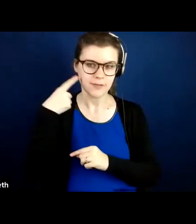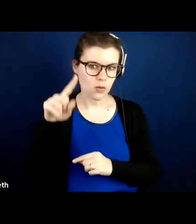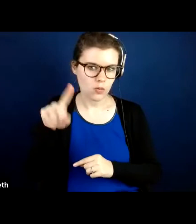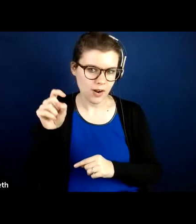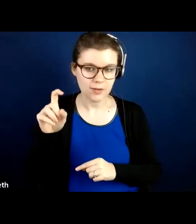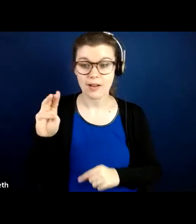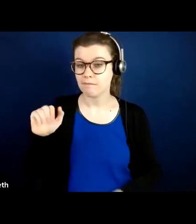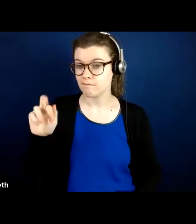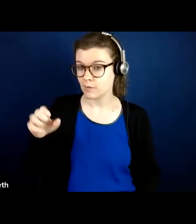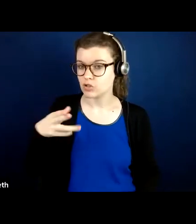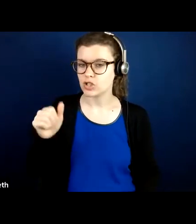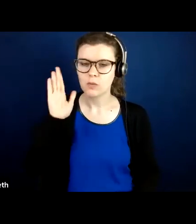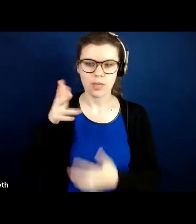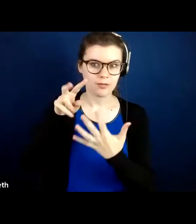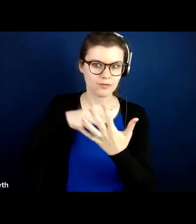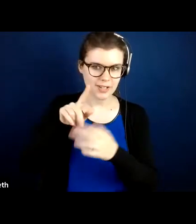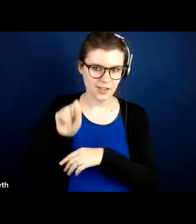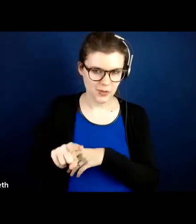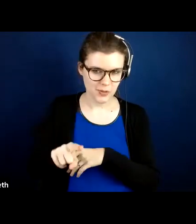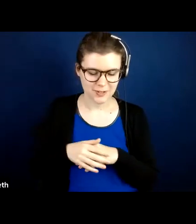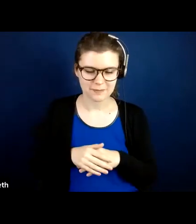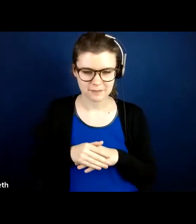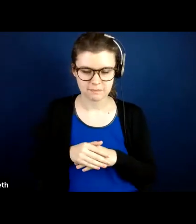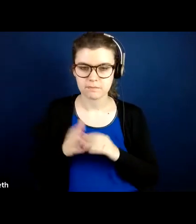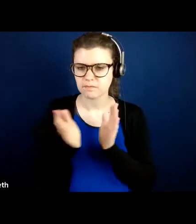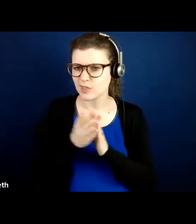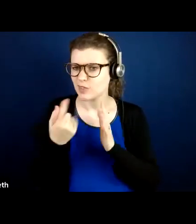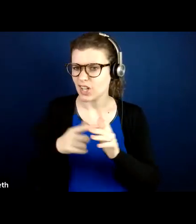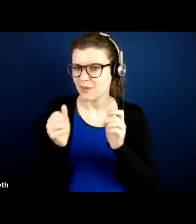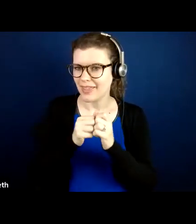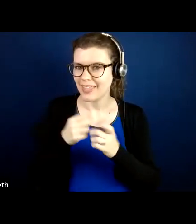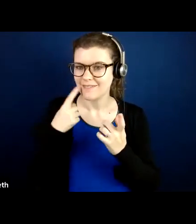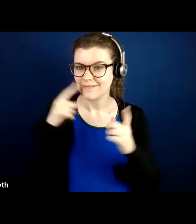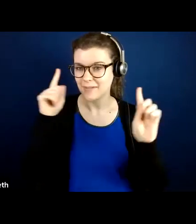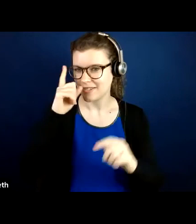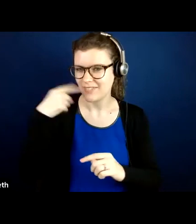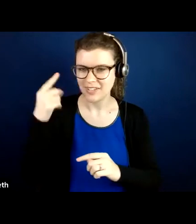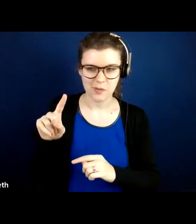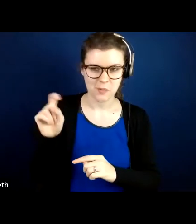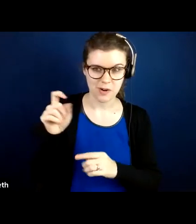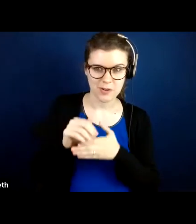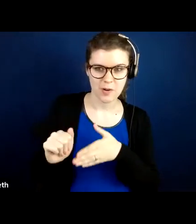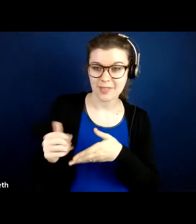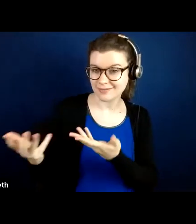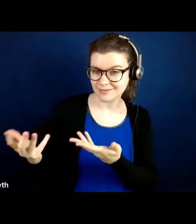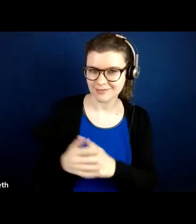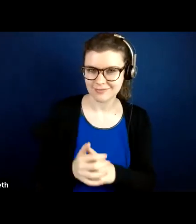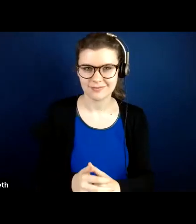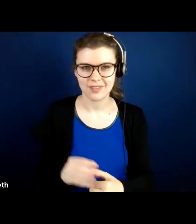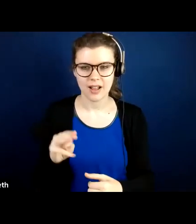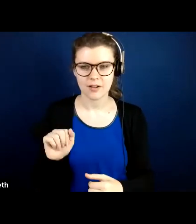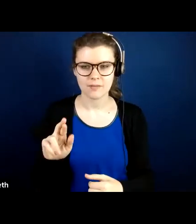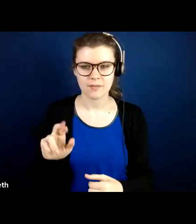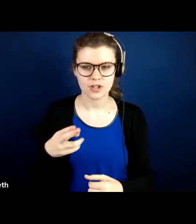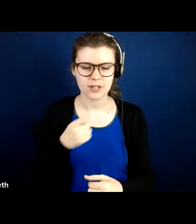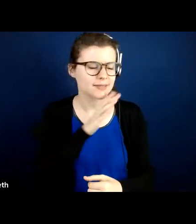read out the questions when we click onto it. So we're going to go to famous faces for 100, please, Marsha. Oh, Becky, you